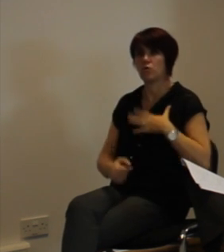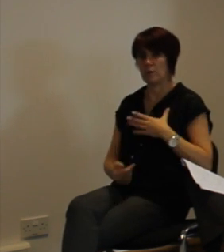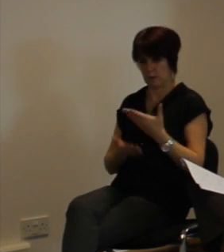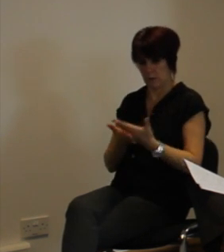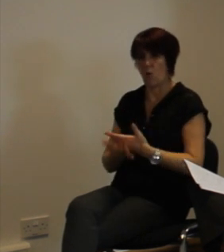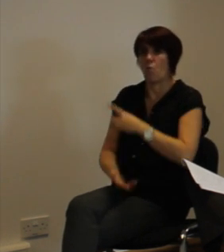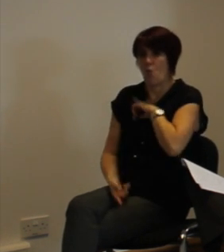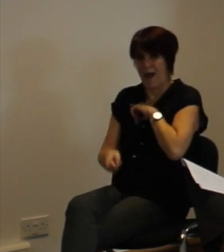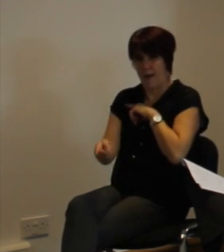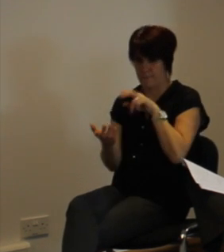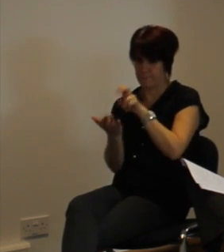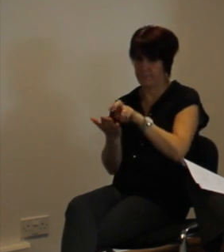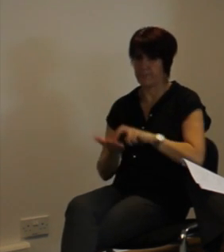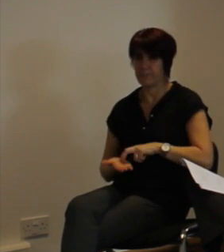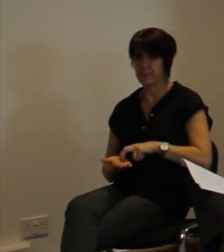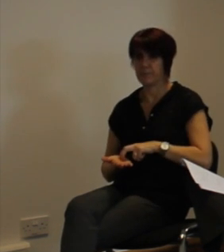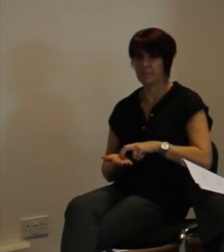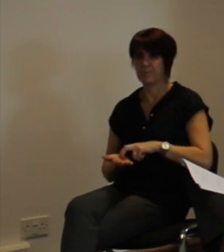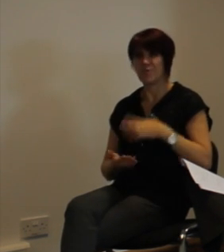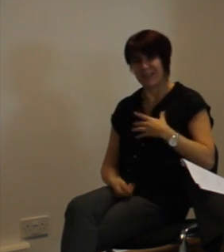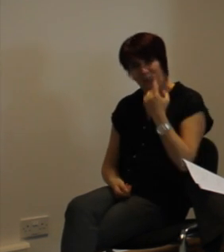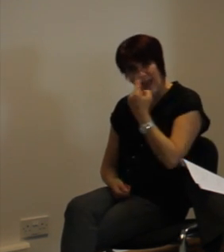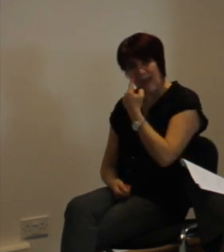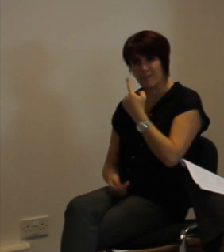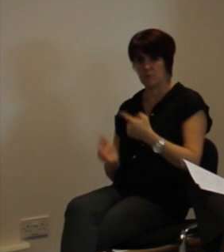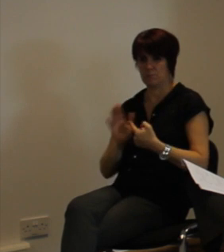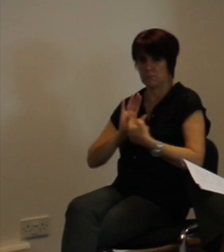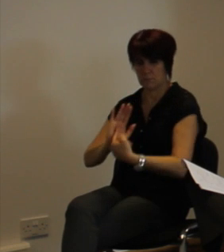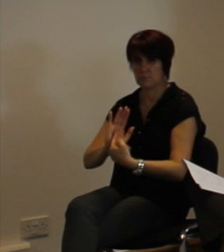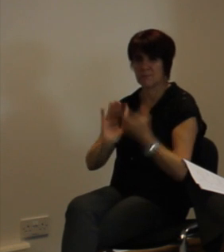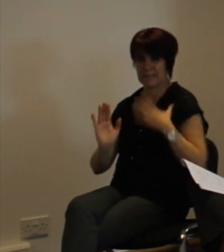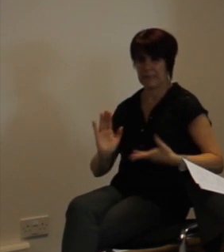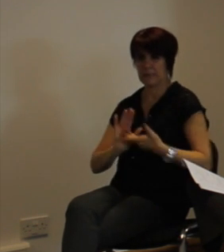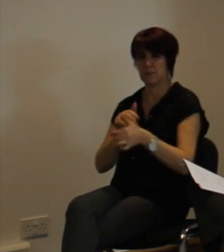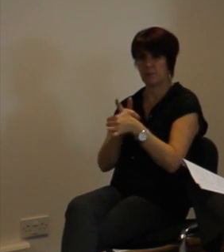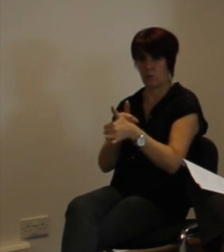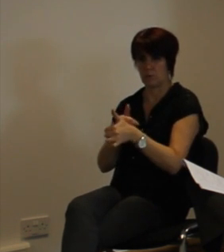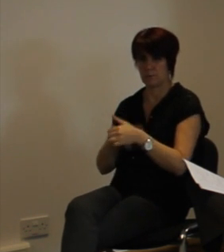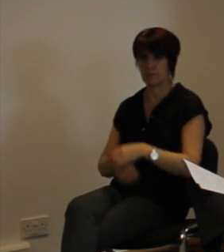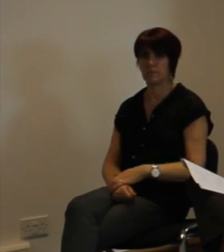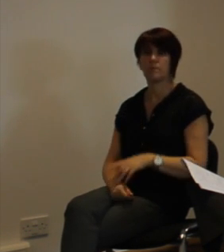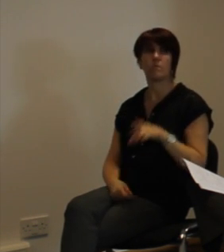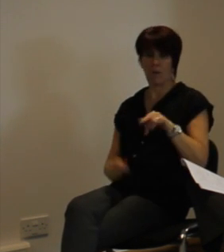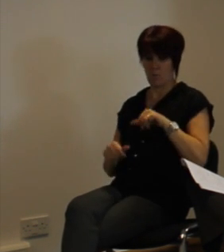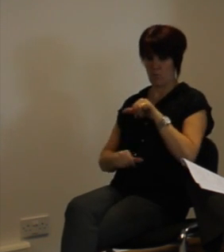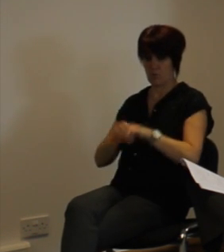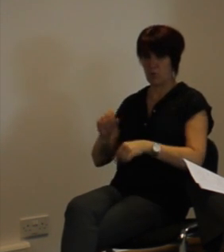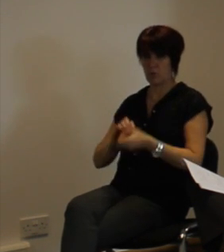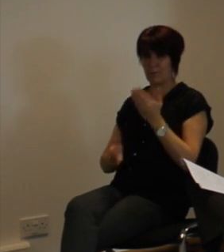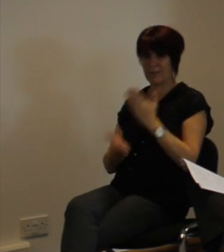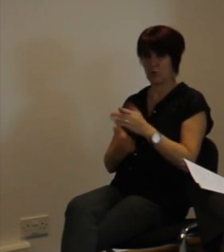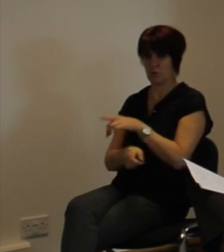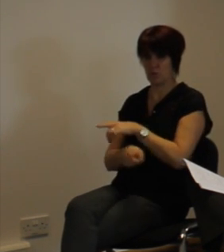what we do clearly. There needs to be an evidence base to what we do. And so this process ensures that